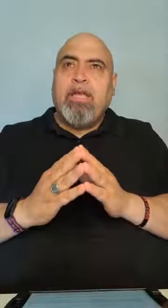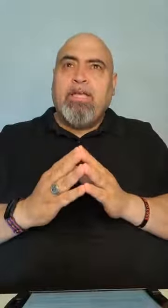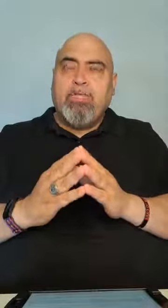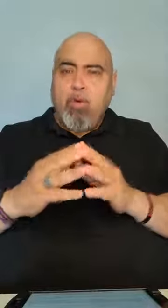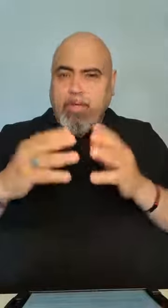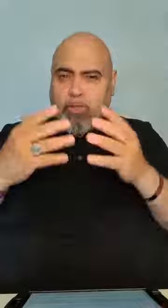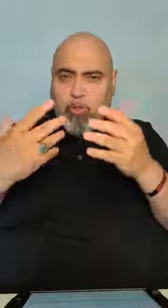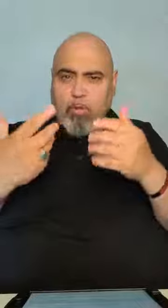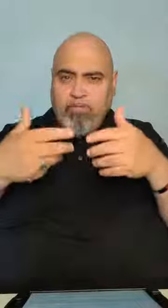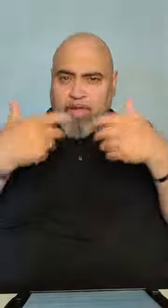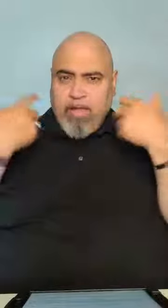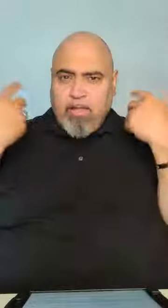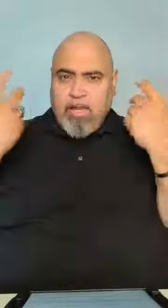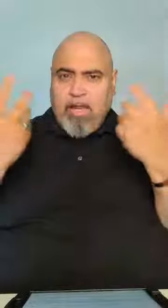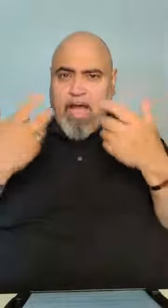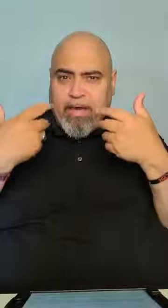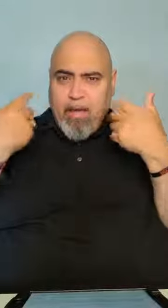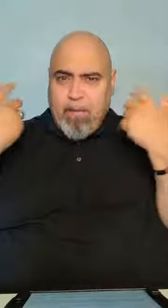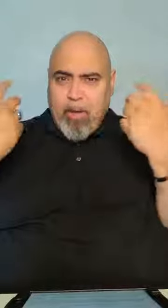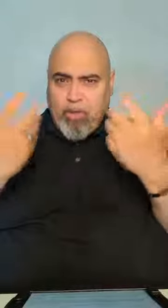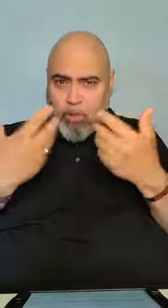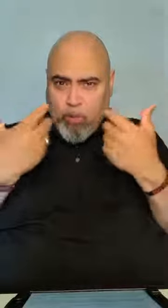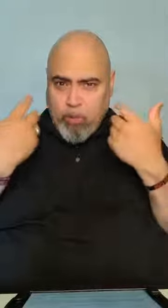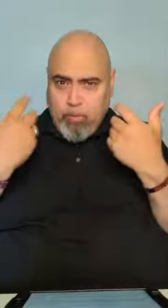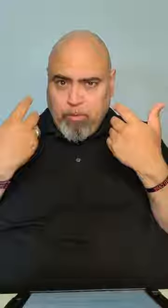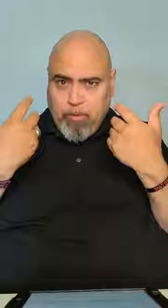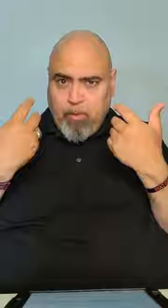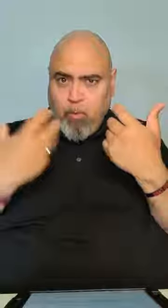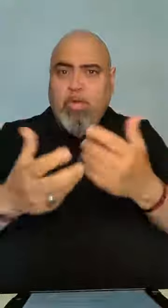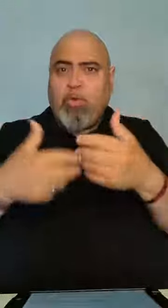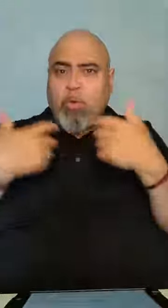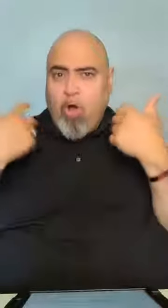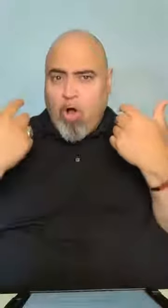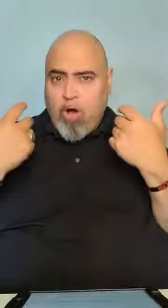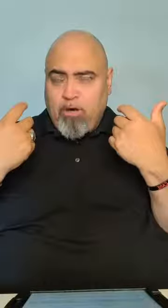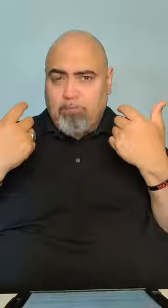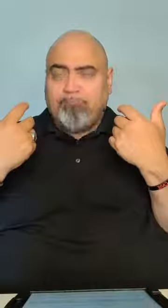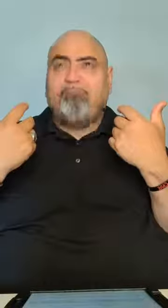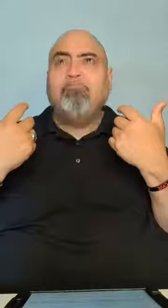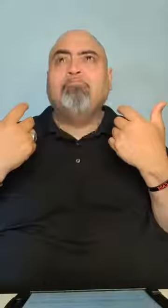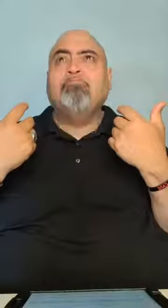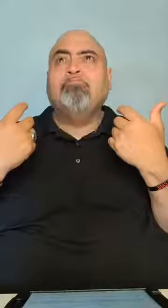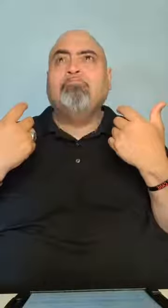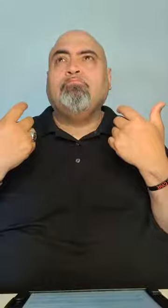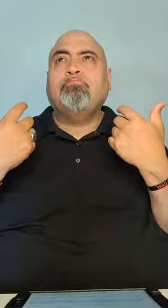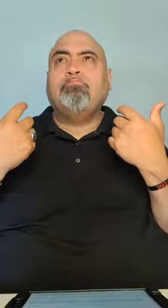it's going to unveil a lot about you and where you are.